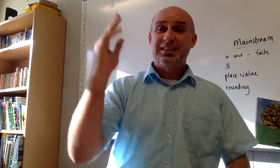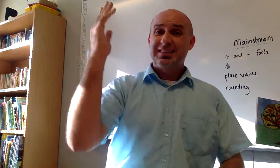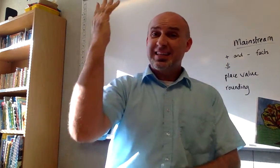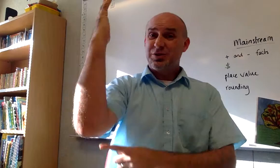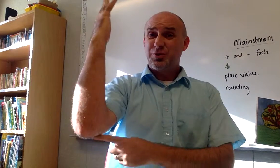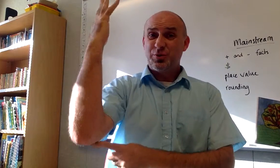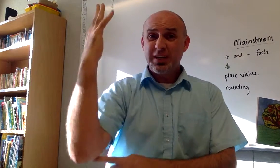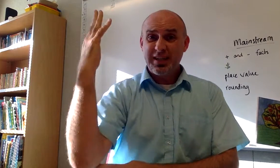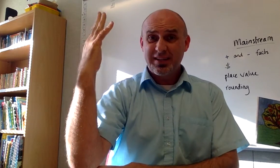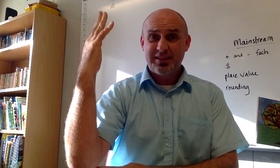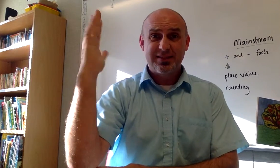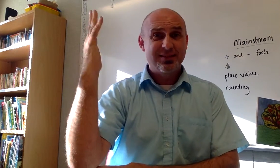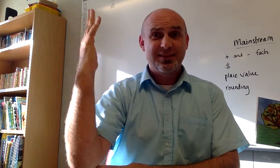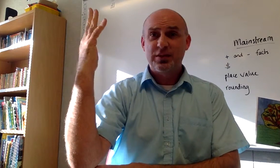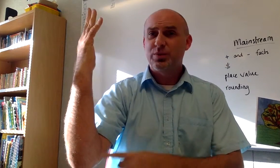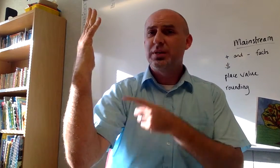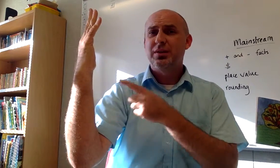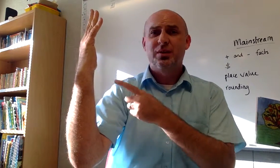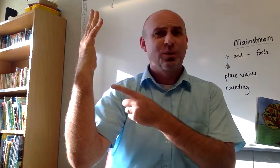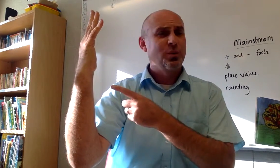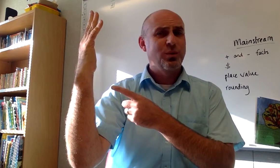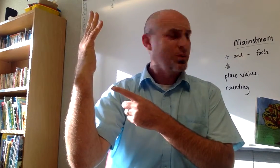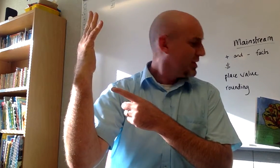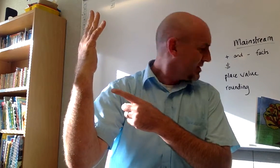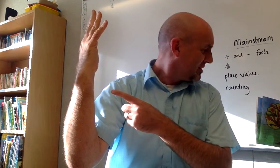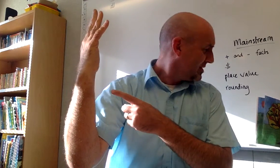It's that tree. That tree.